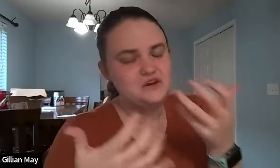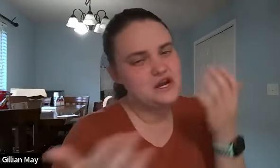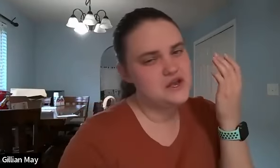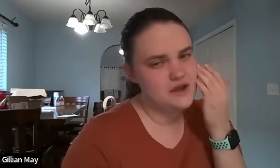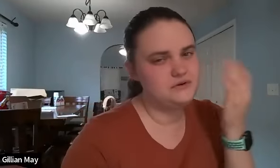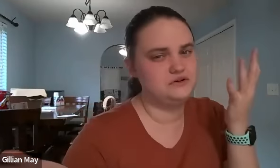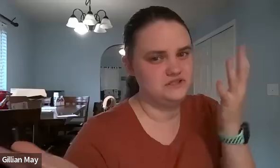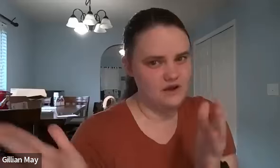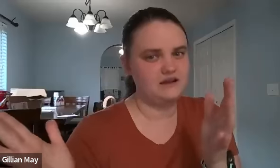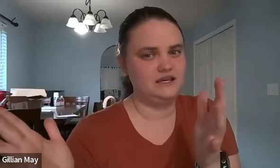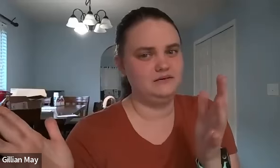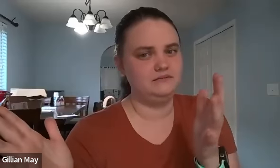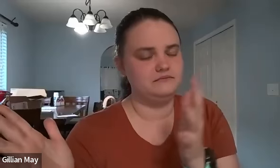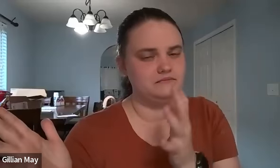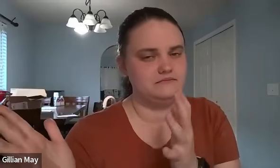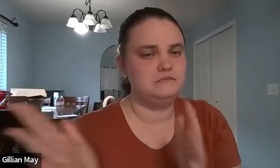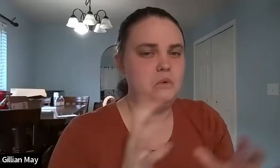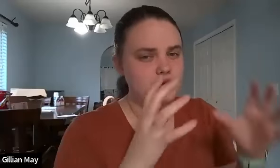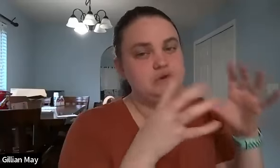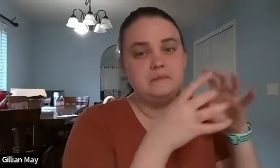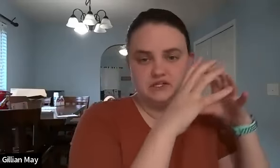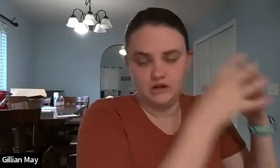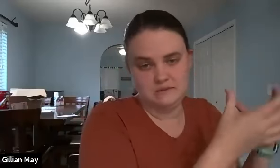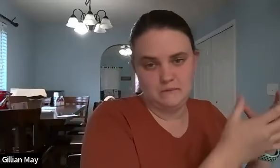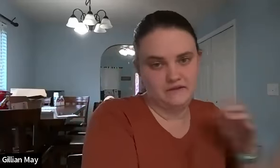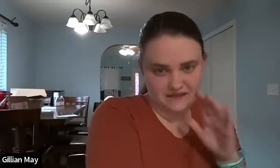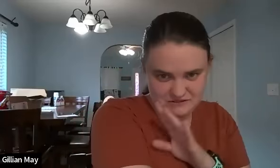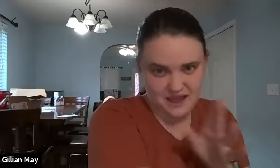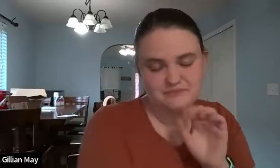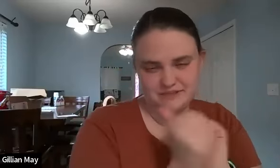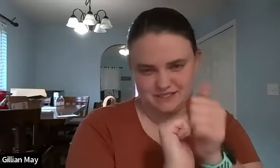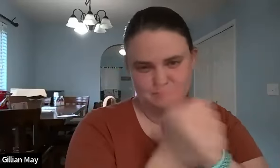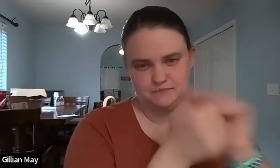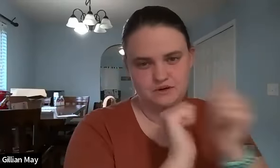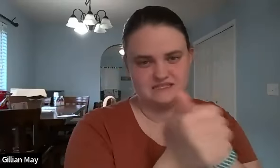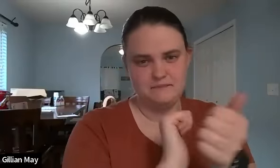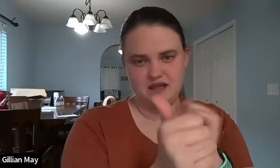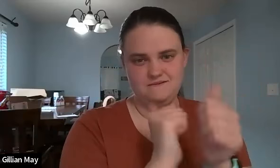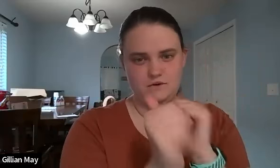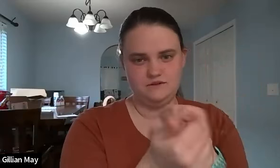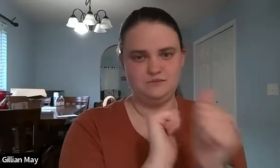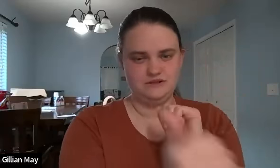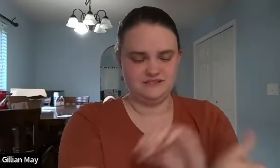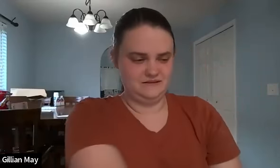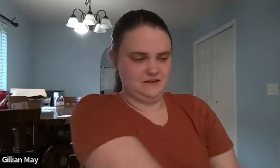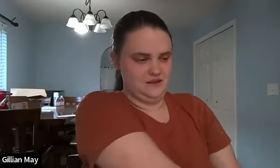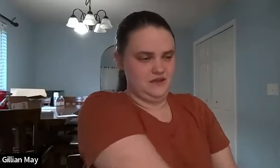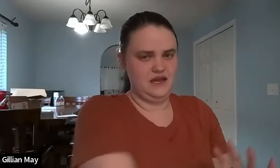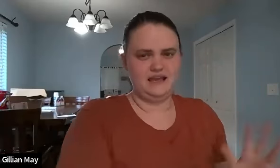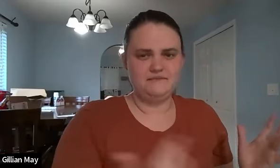gonna know you're talking more, you can be talking more about that. So yeah, but sports is that back and forth sports. I'm